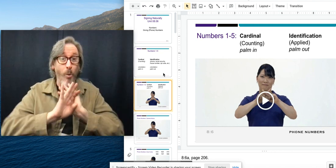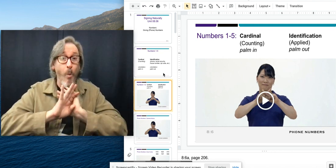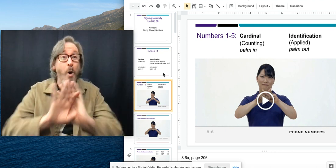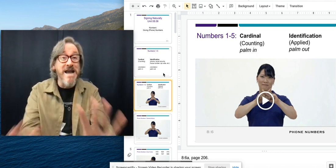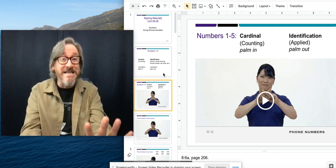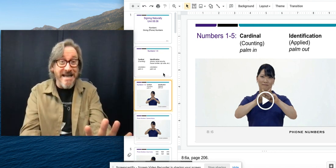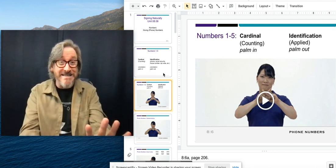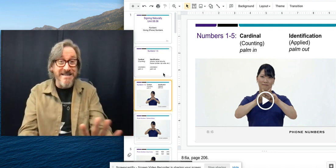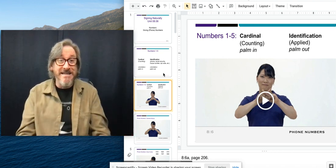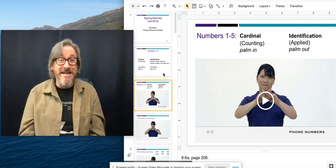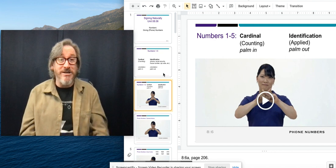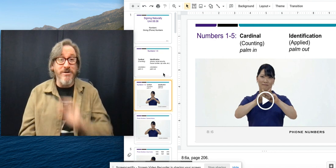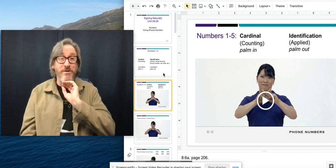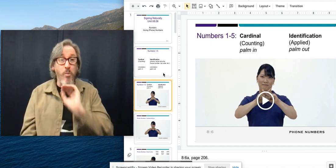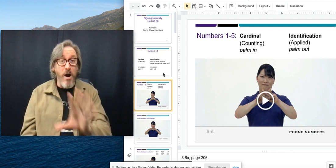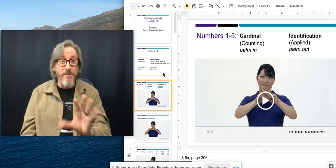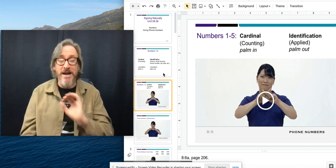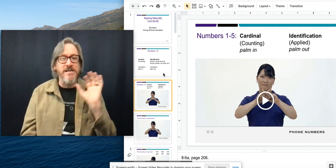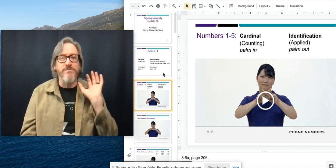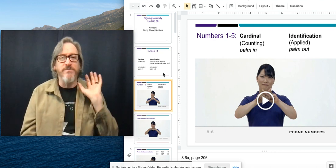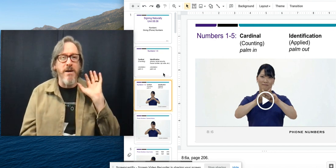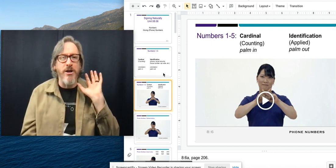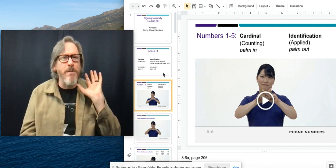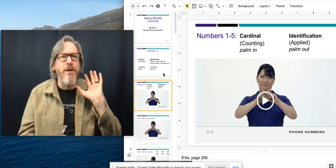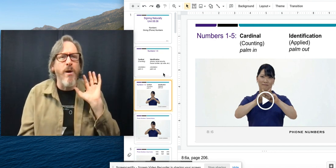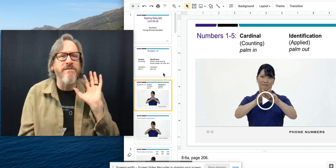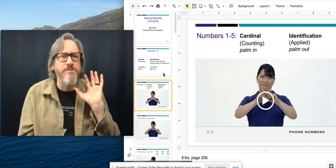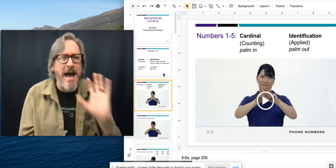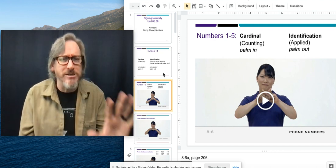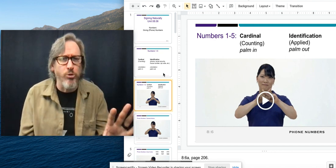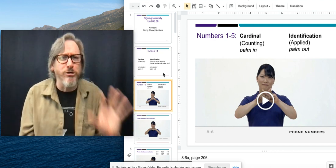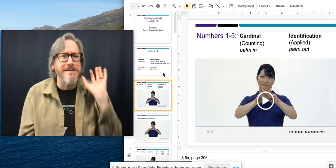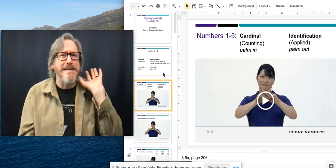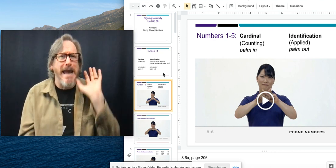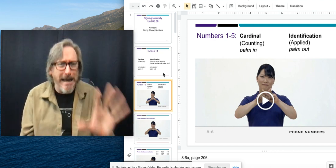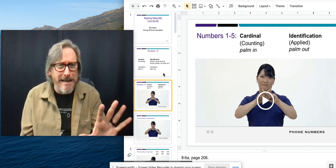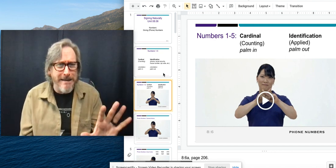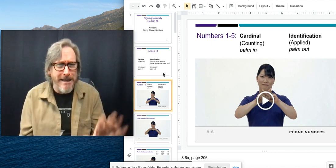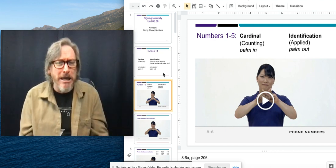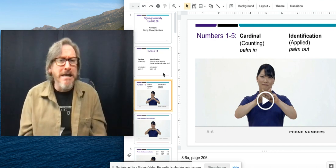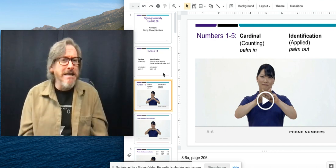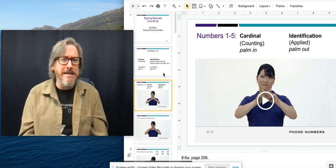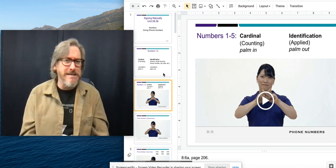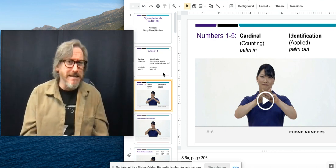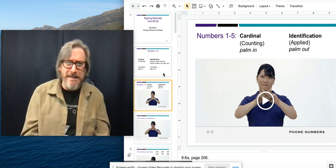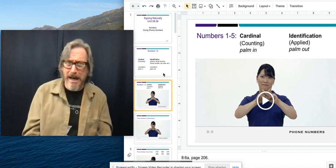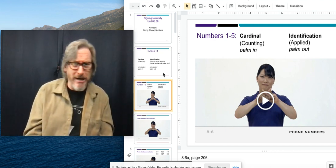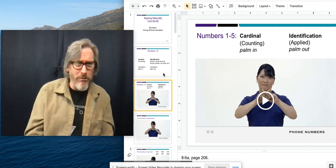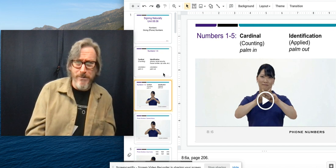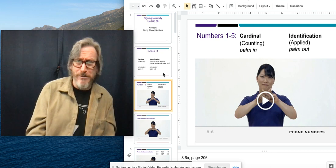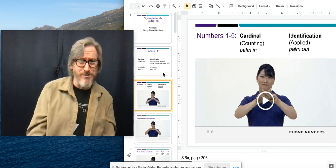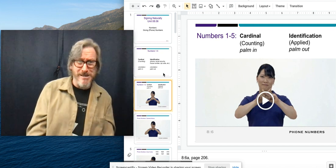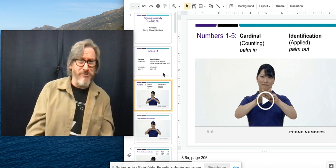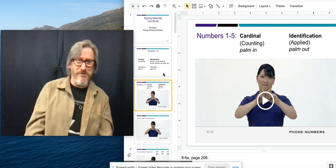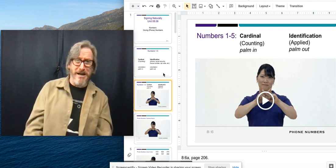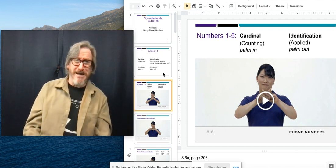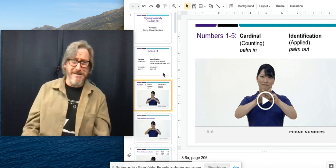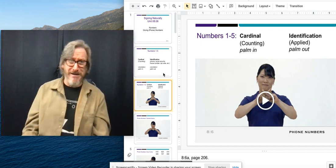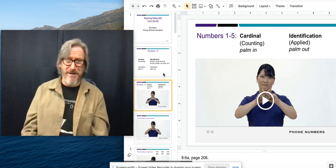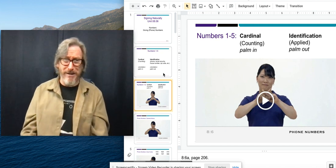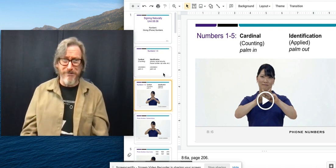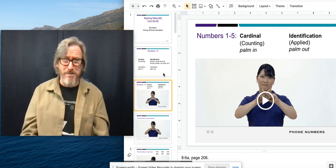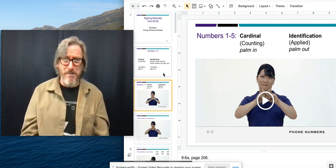don't want it. I don't ask for I don't want my wife's passwords to anything, because I don't want to be responsible for